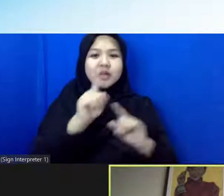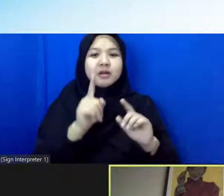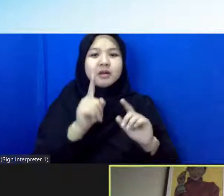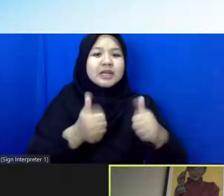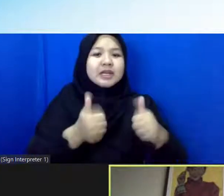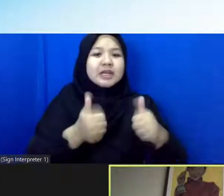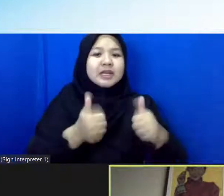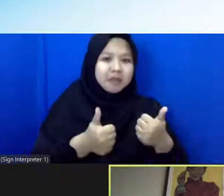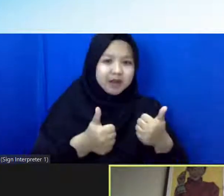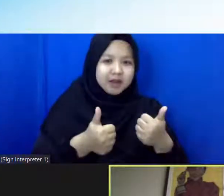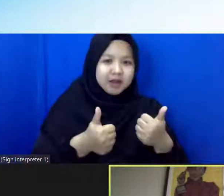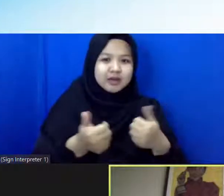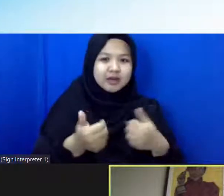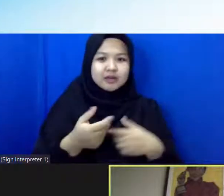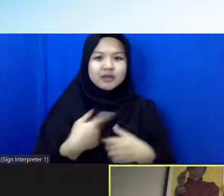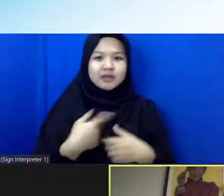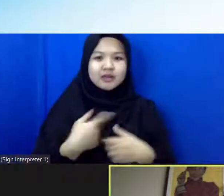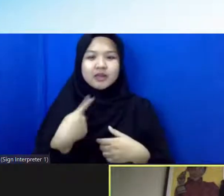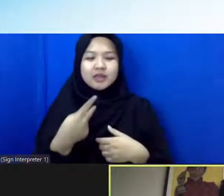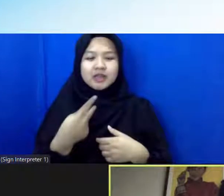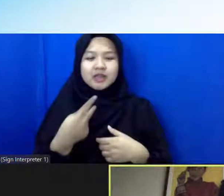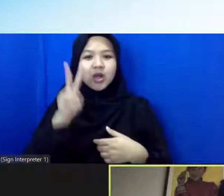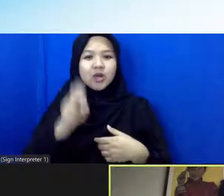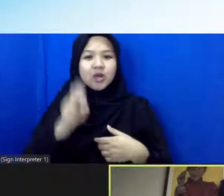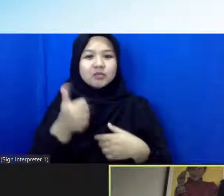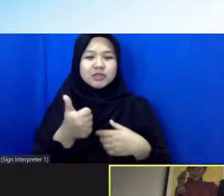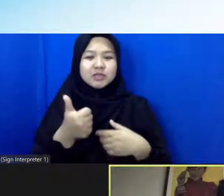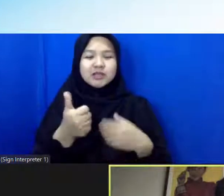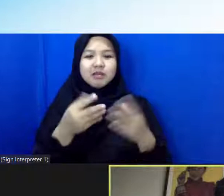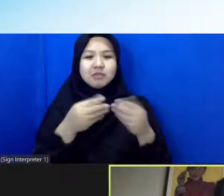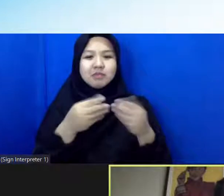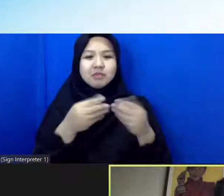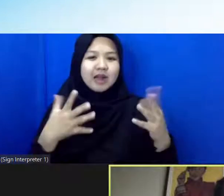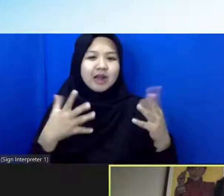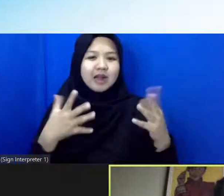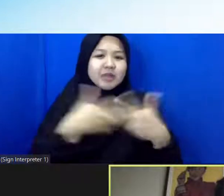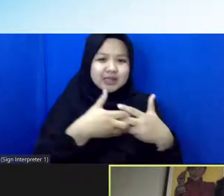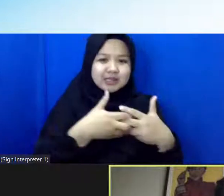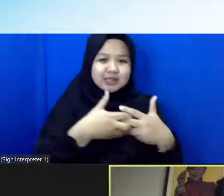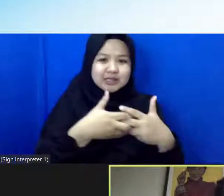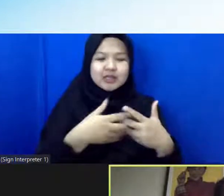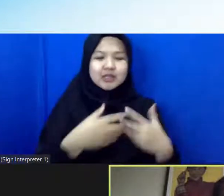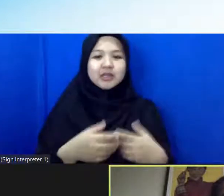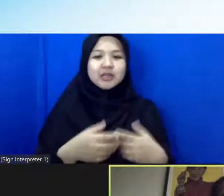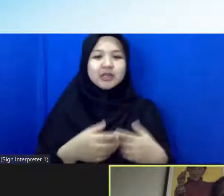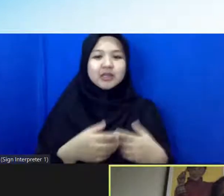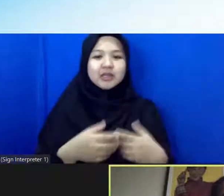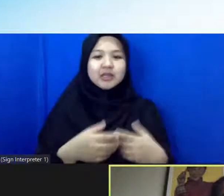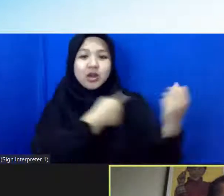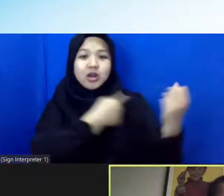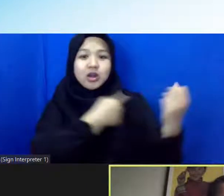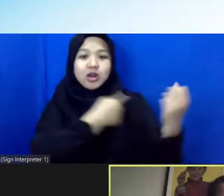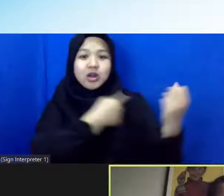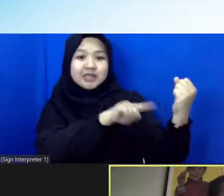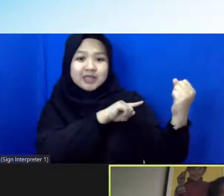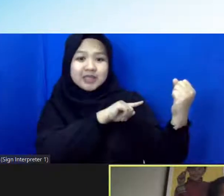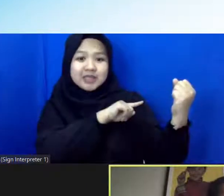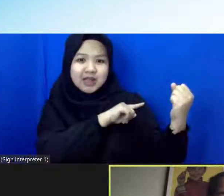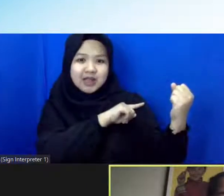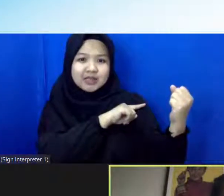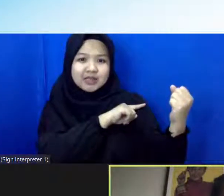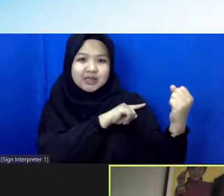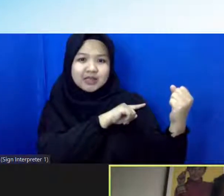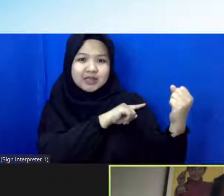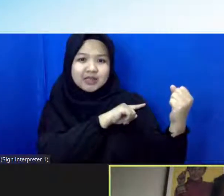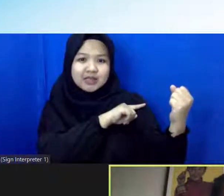not only to be, like I said, agile as organizations, but when we think about capacity, think about it as leaning on each other, you know,